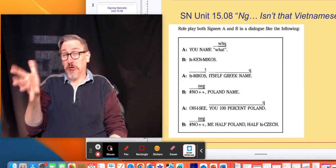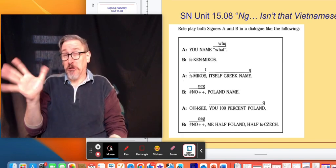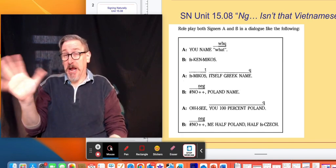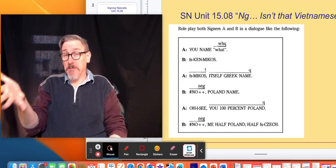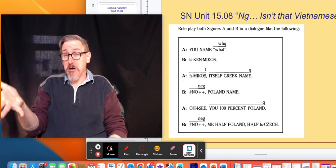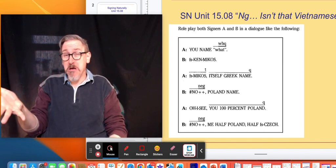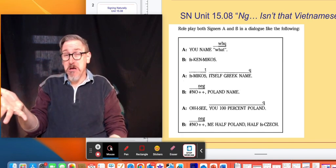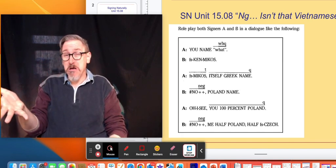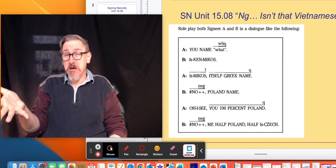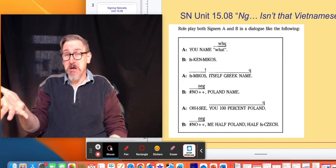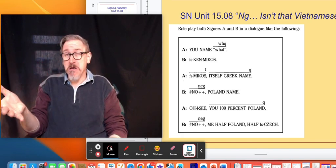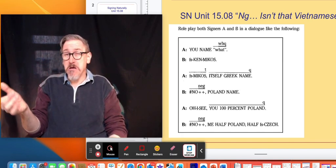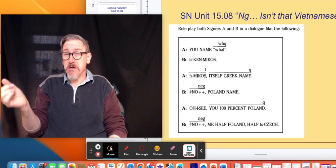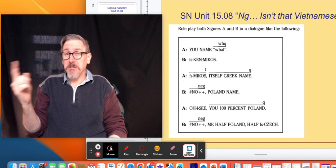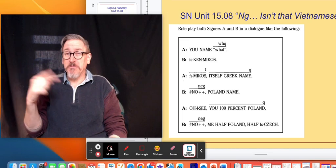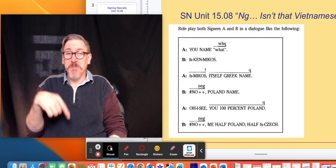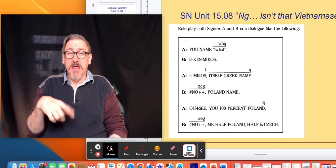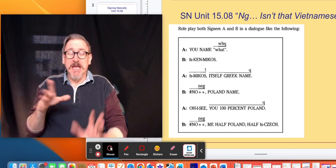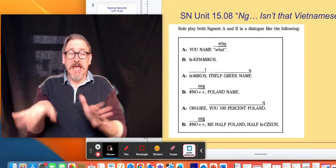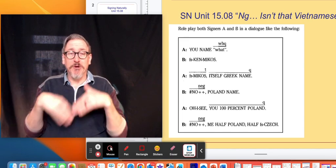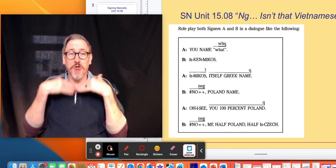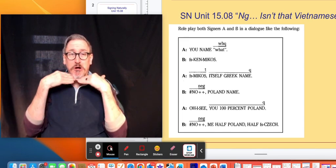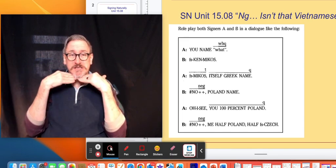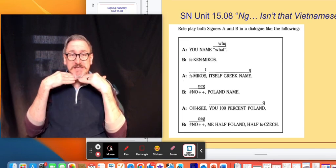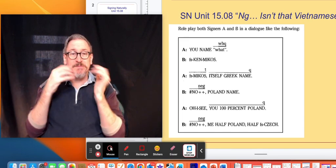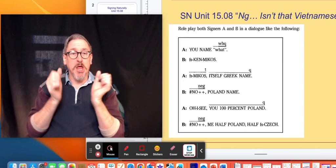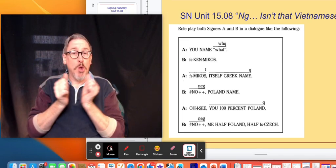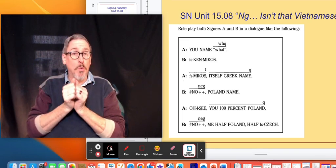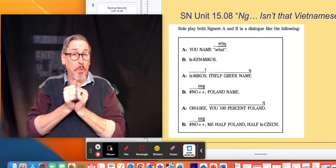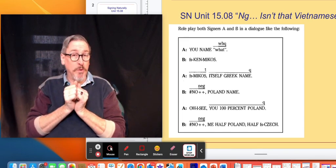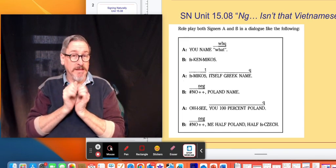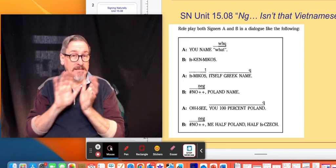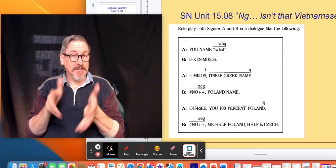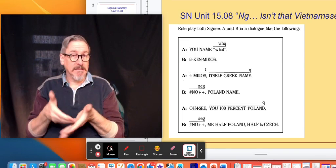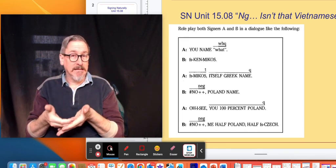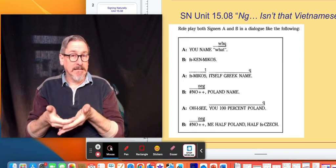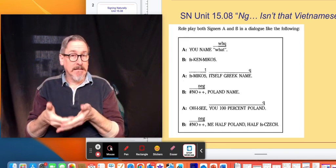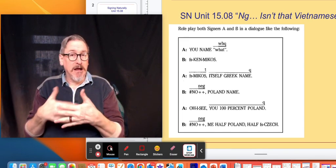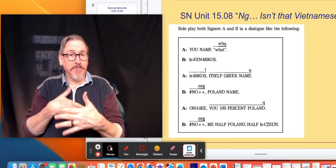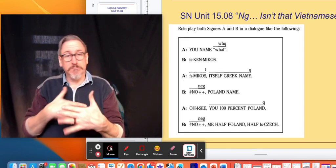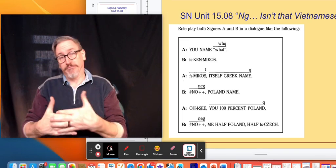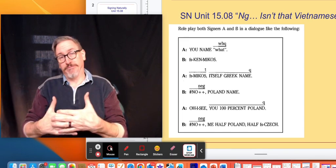great grandma came across with